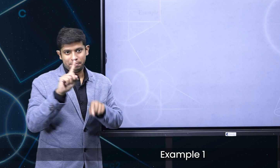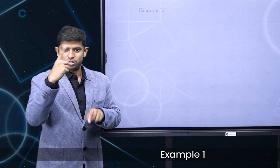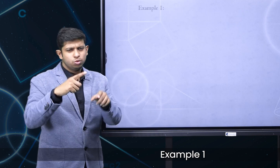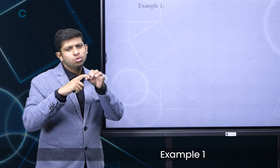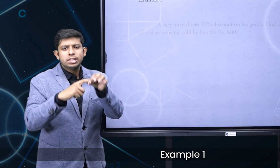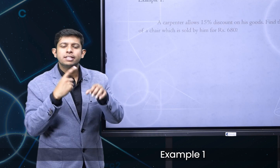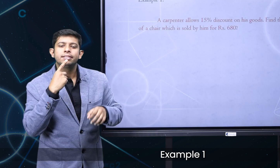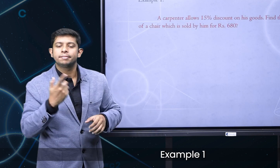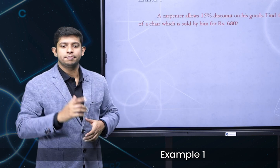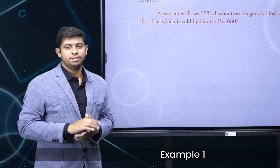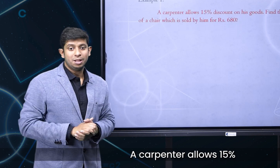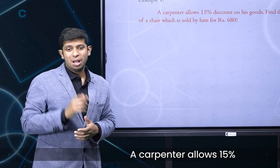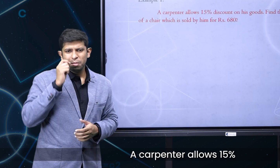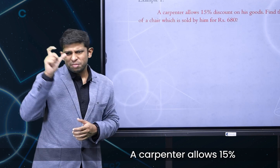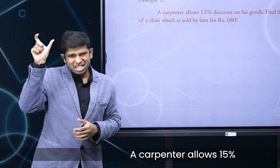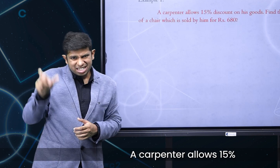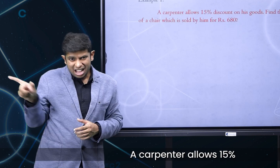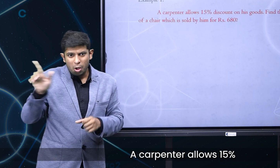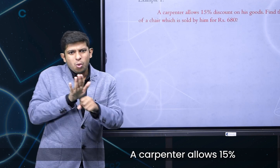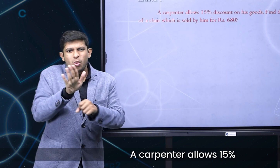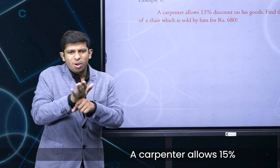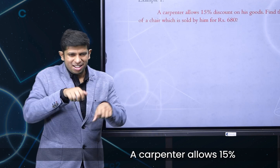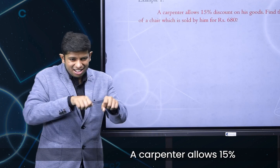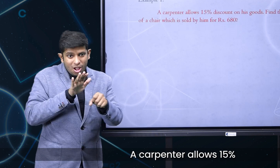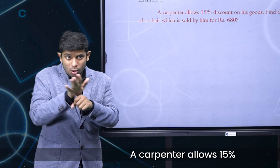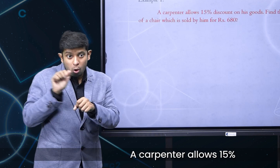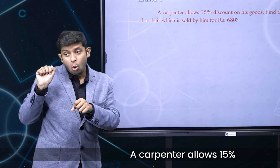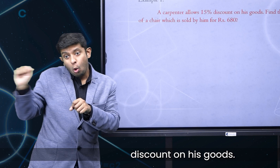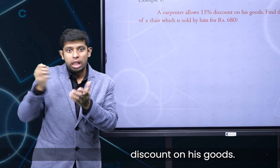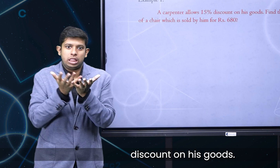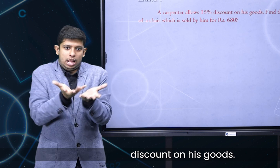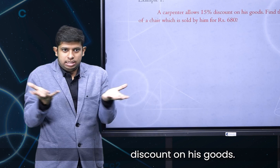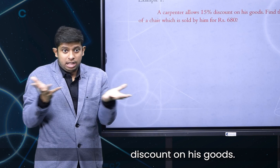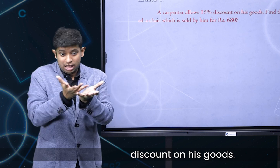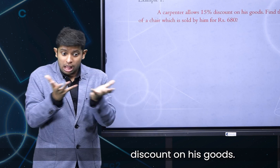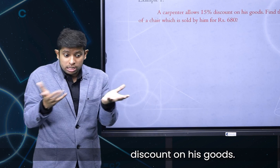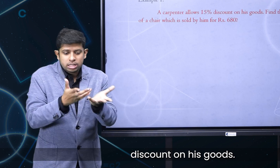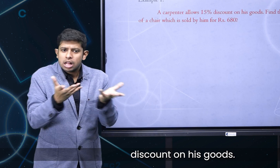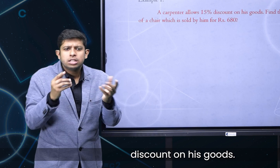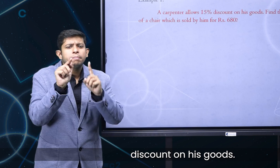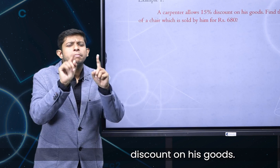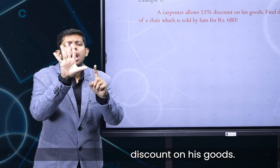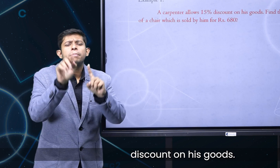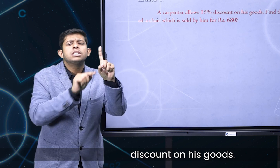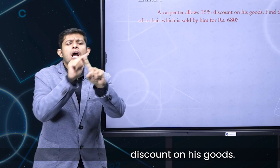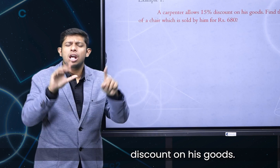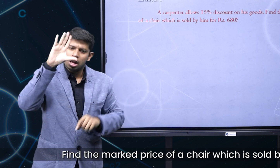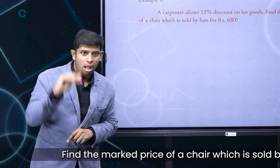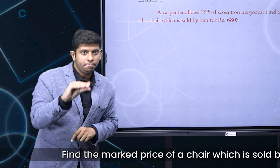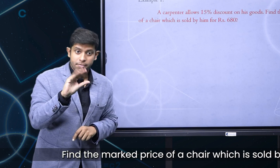Example 1. A carpenter allows 15% discount on his goods. Find the